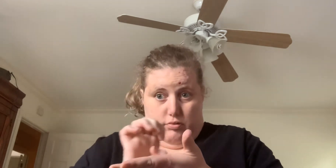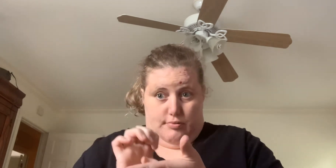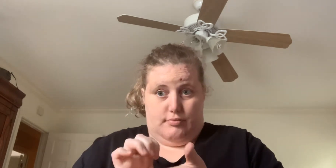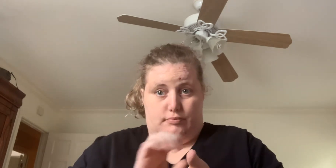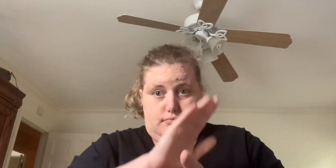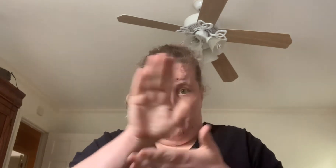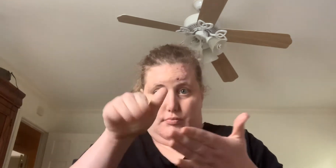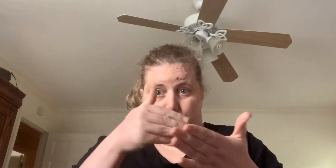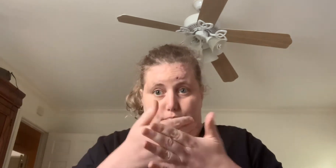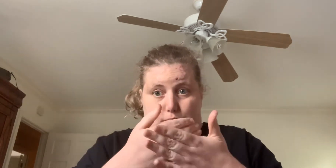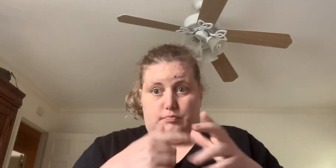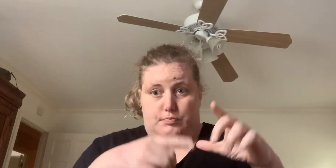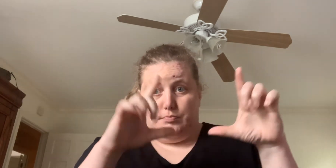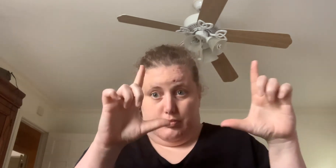this.